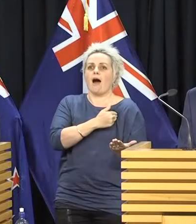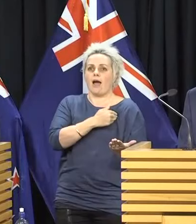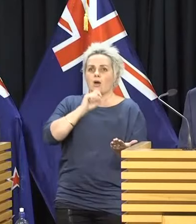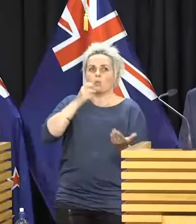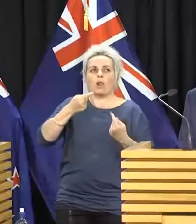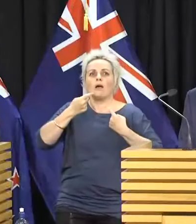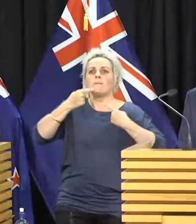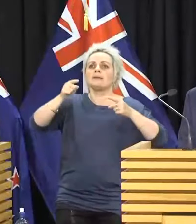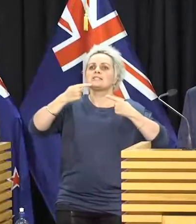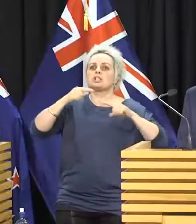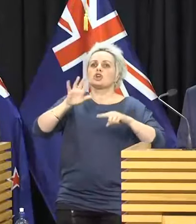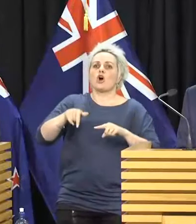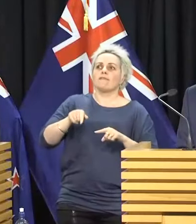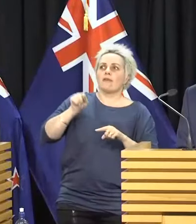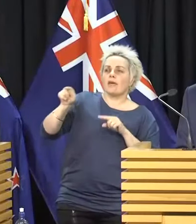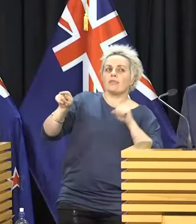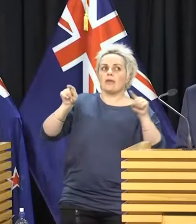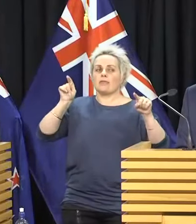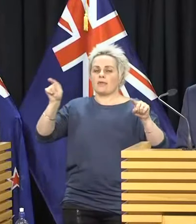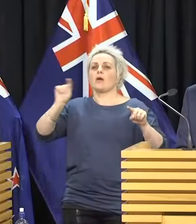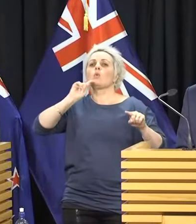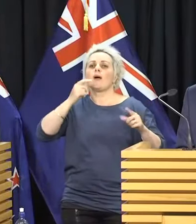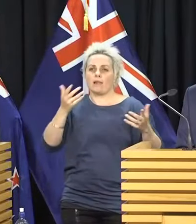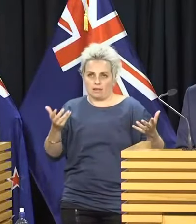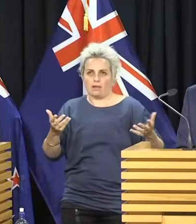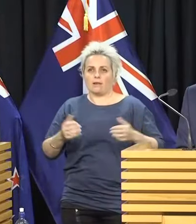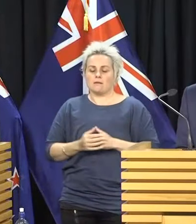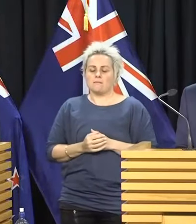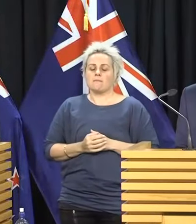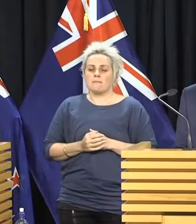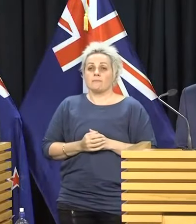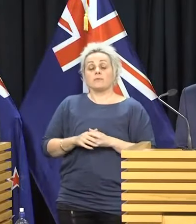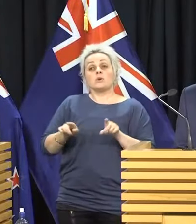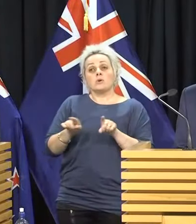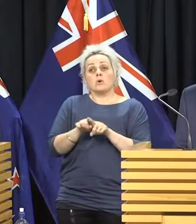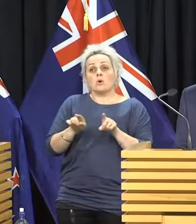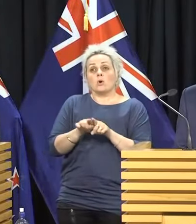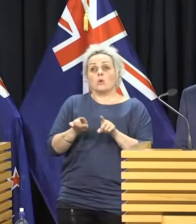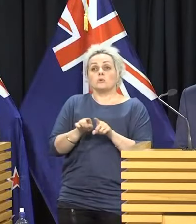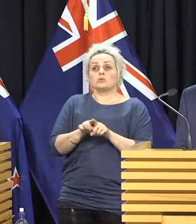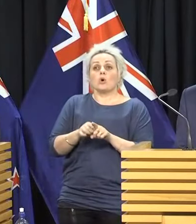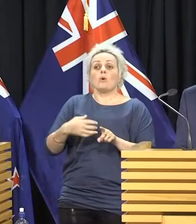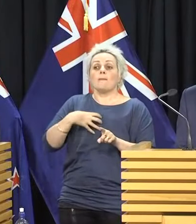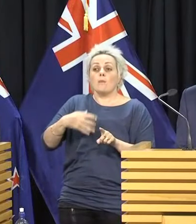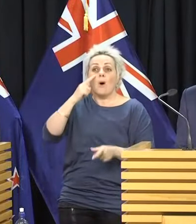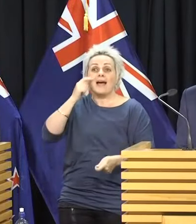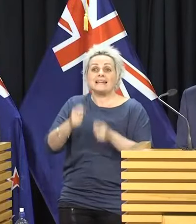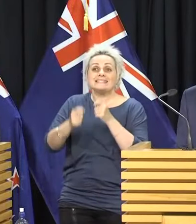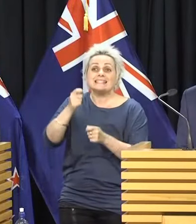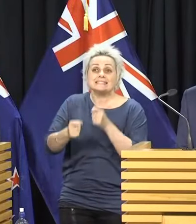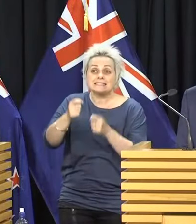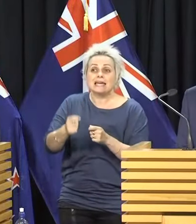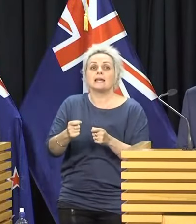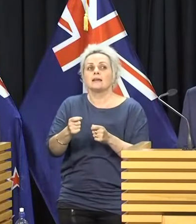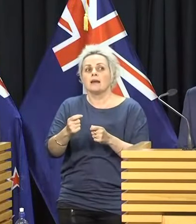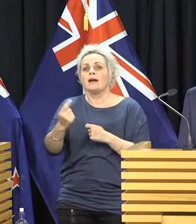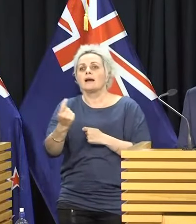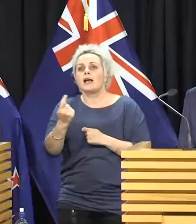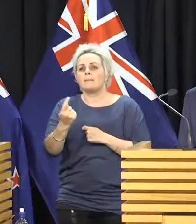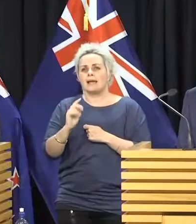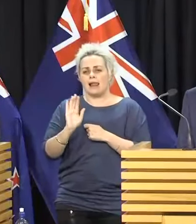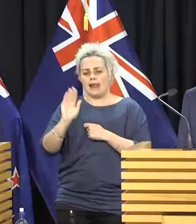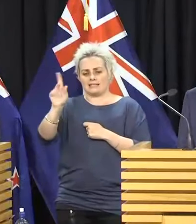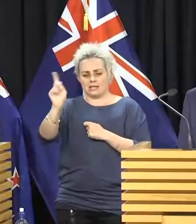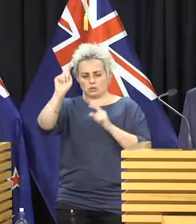public messaging. We are, as I said, also getting that additional testing, which should be available later